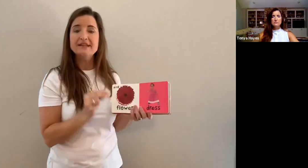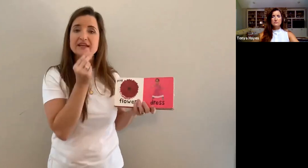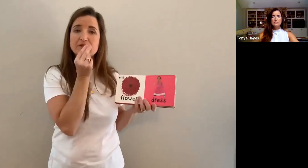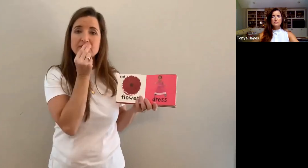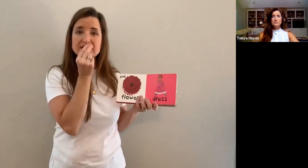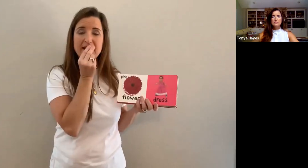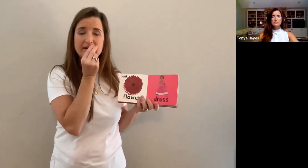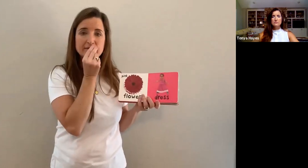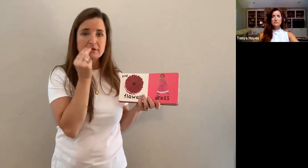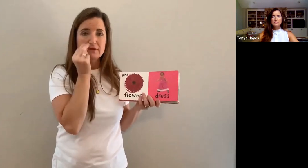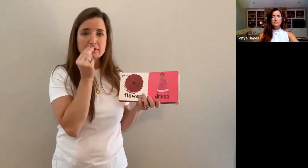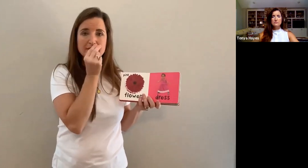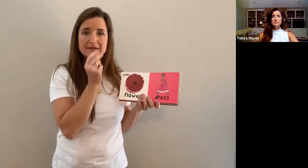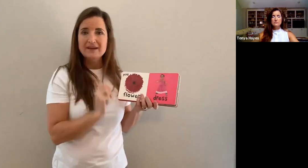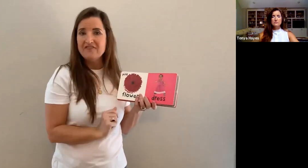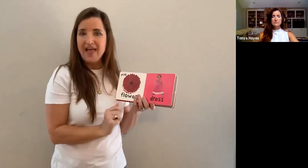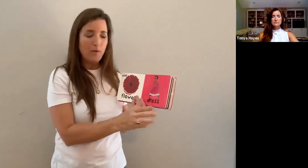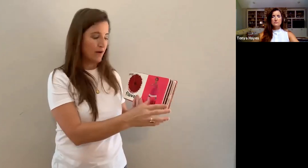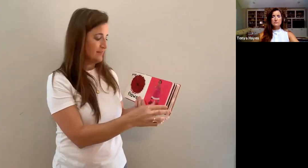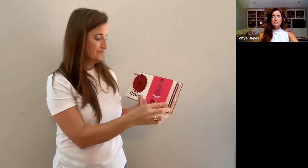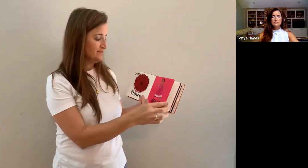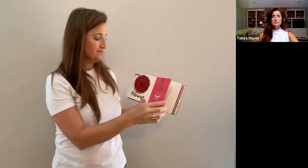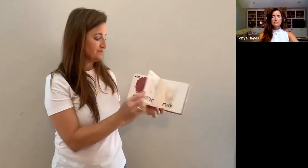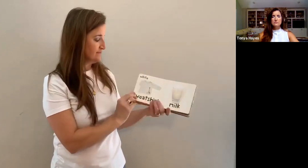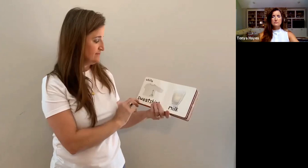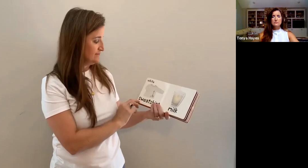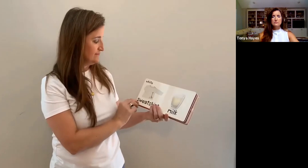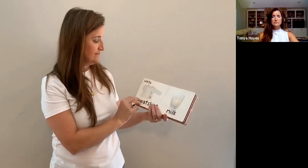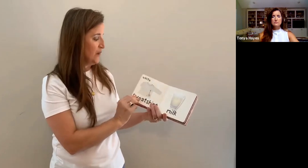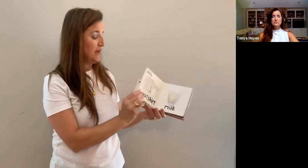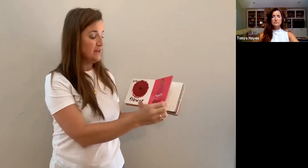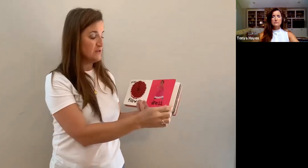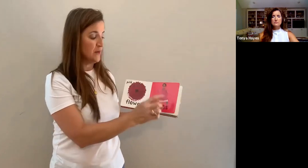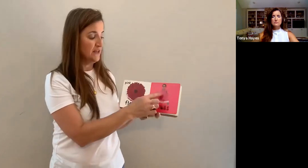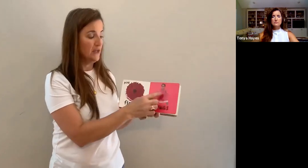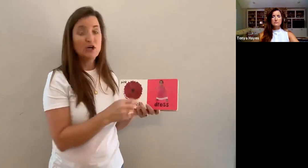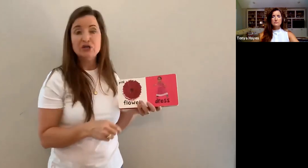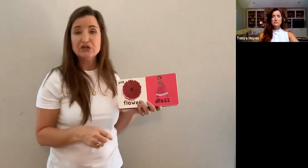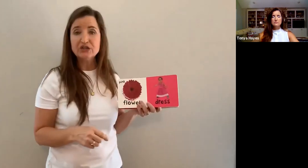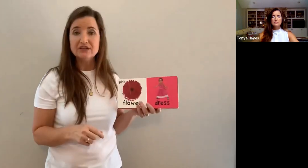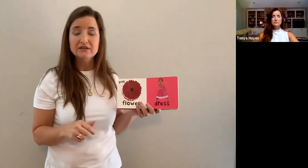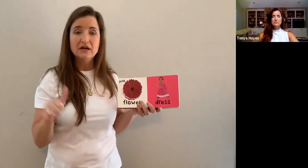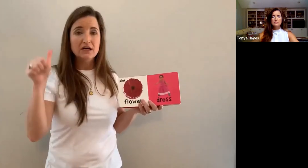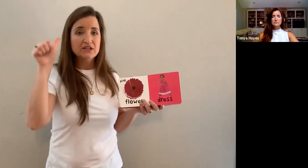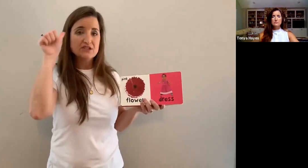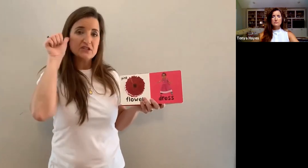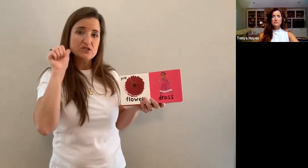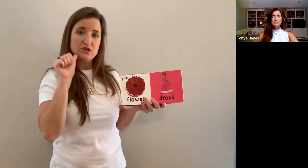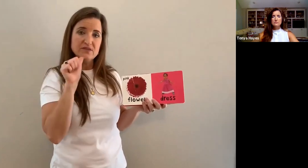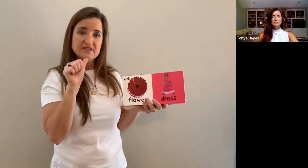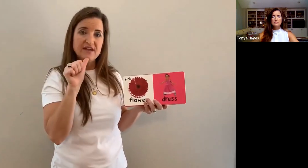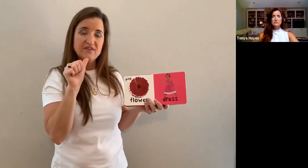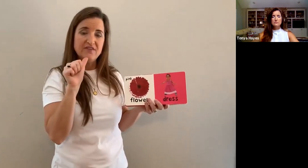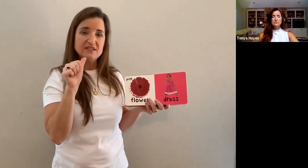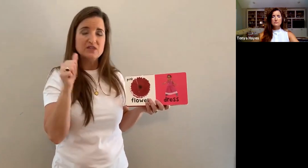Flower. Okay, it's like you're going to smell it. Flower. Oh, and here's one. Girl. You're just going to